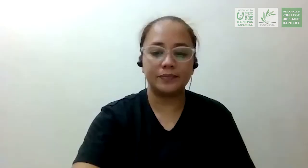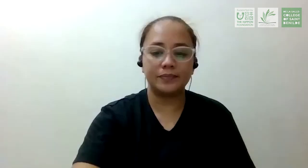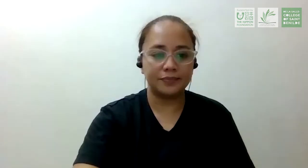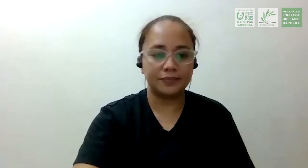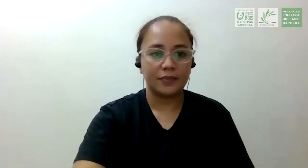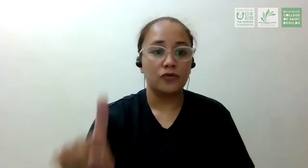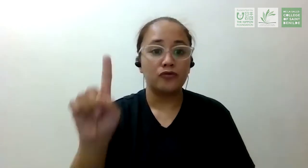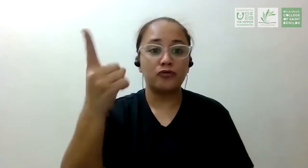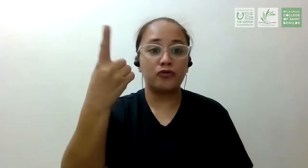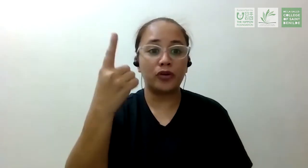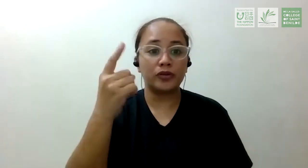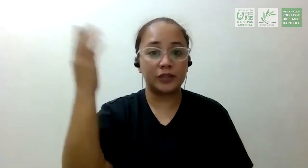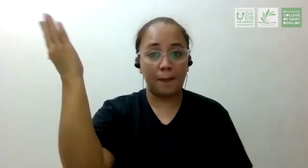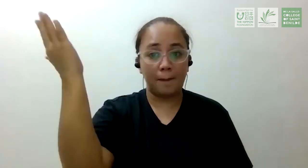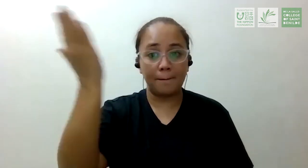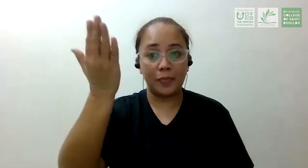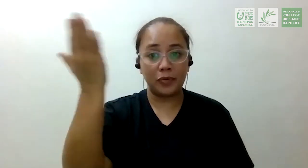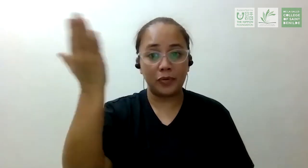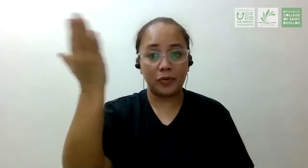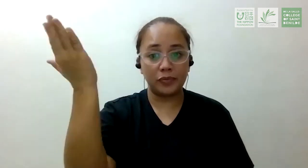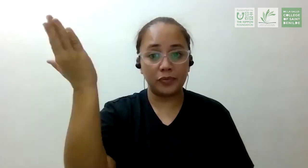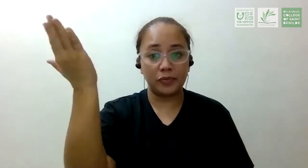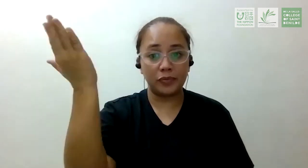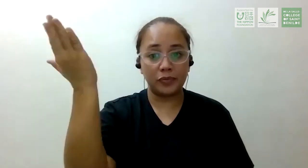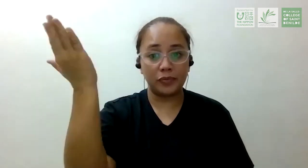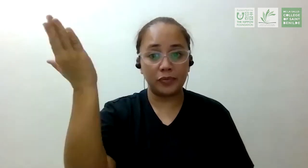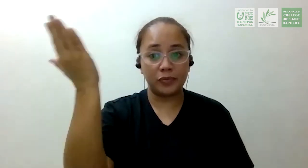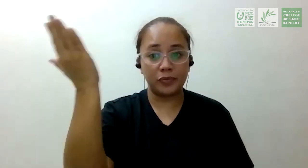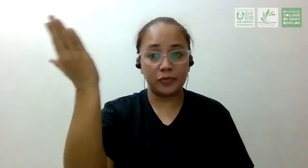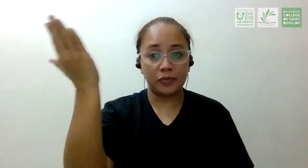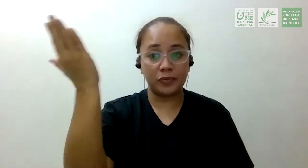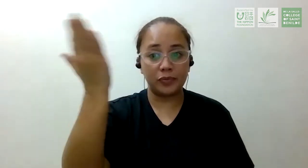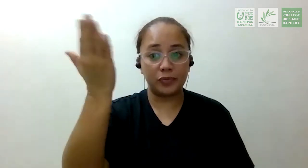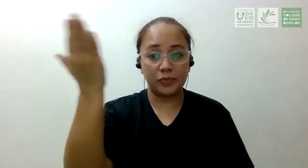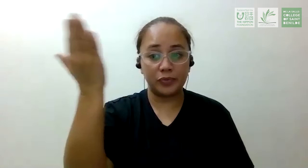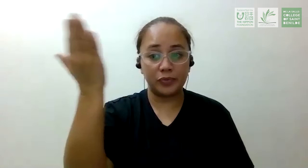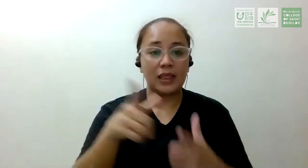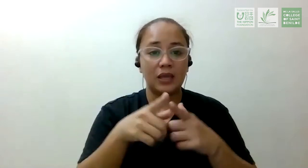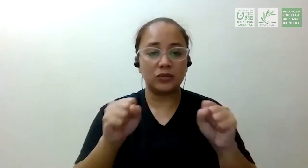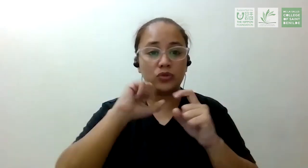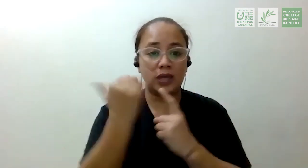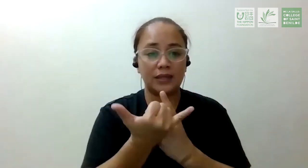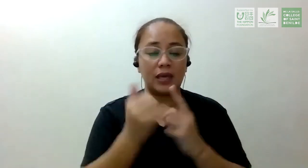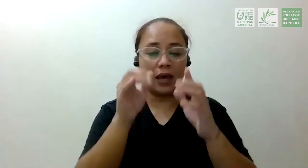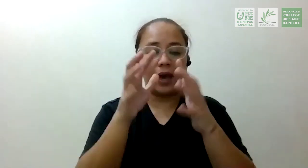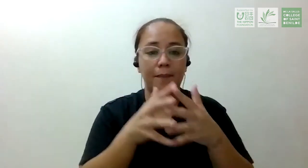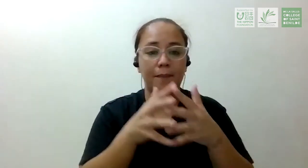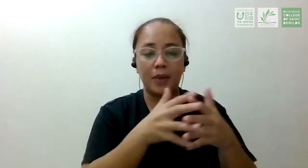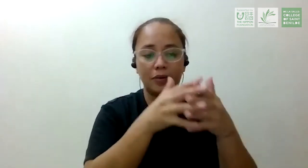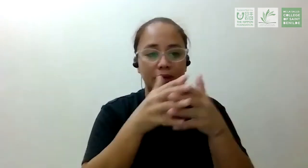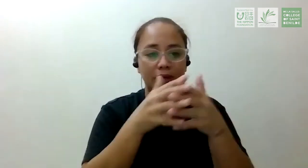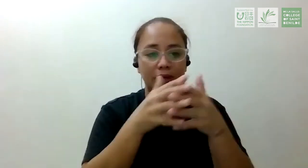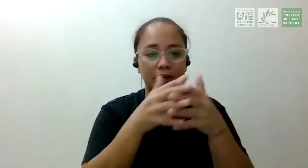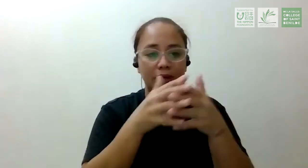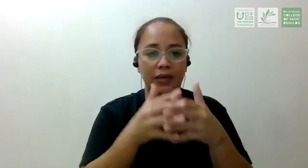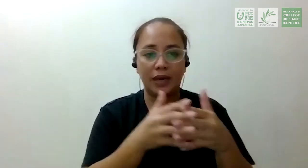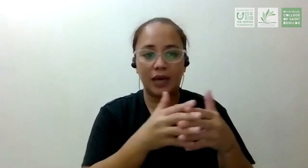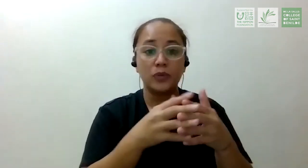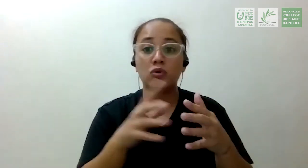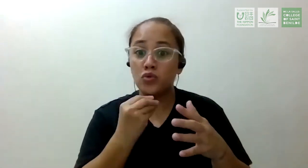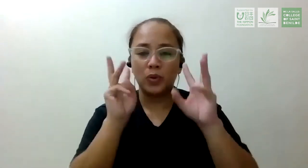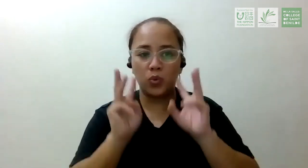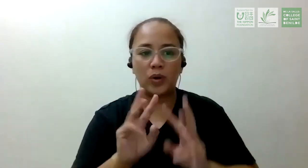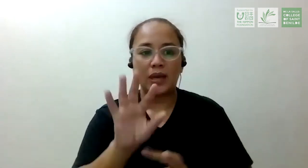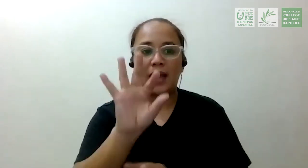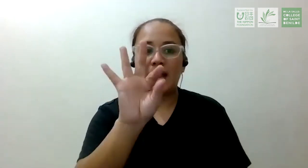63, the first presentation at Linguistics Society of America conference was by